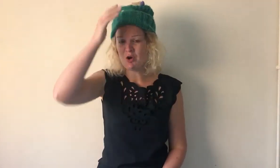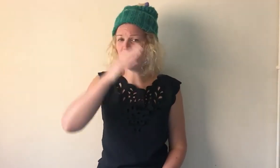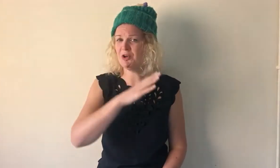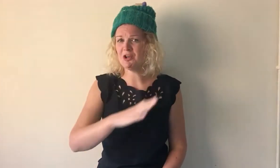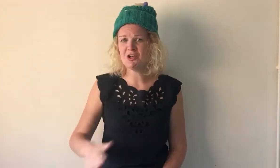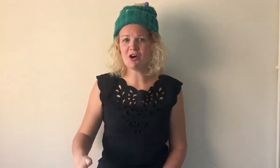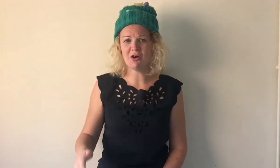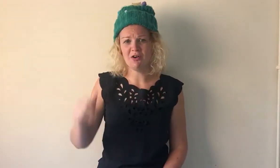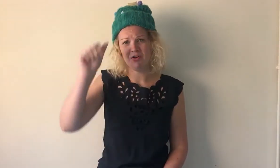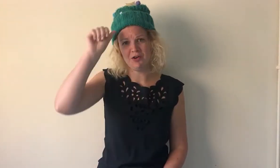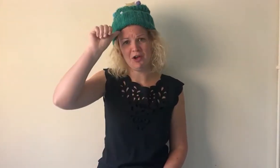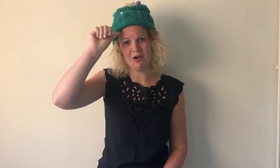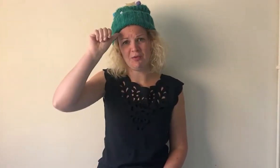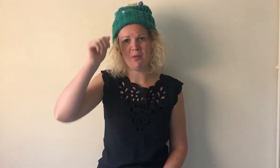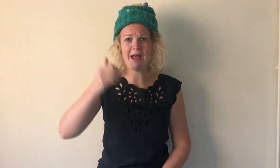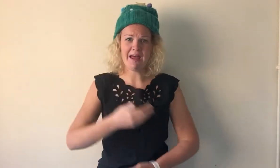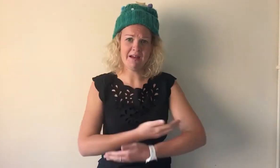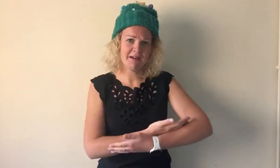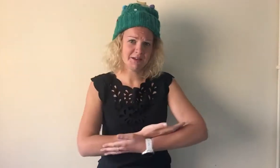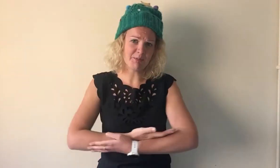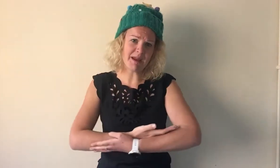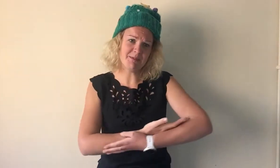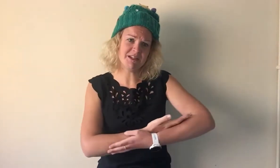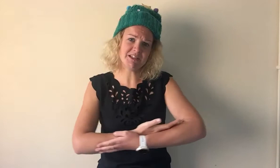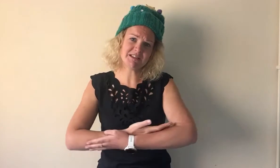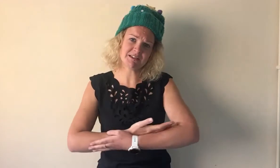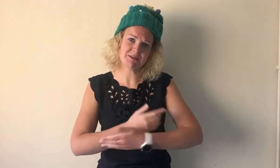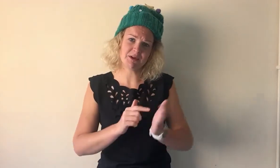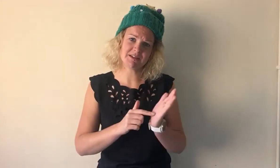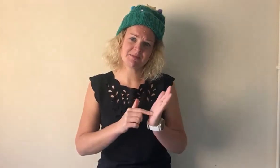would not know where the baby Jesus was.